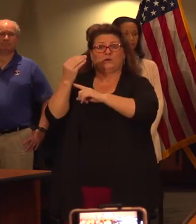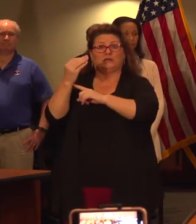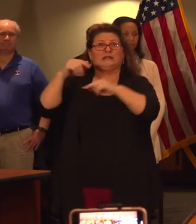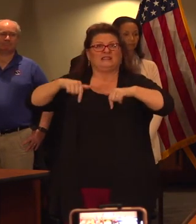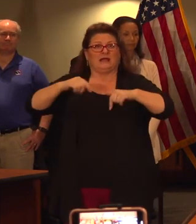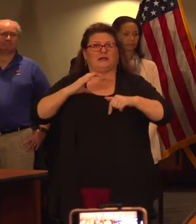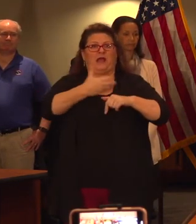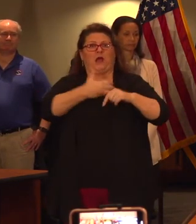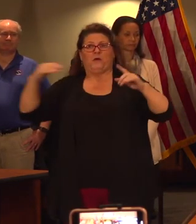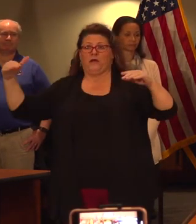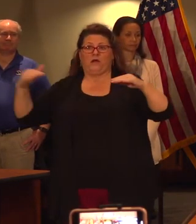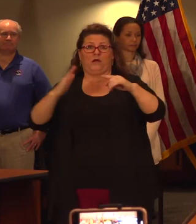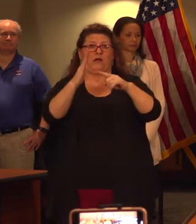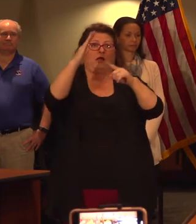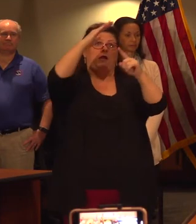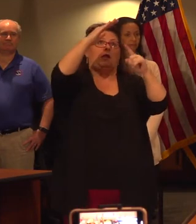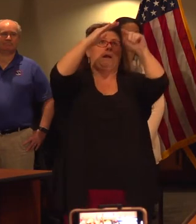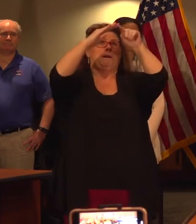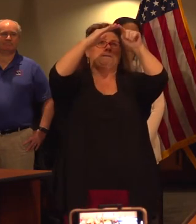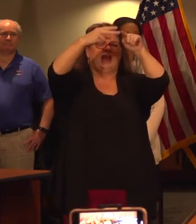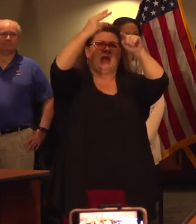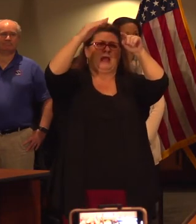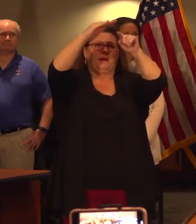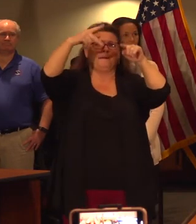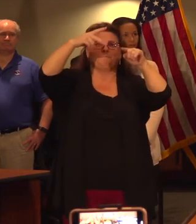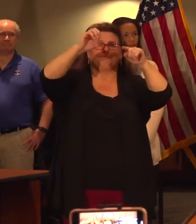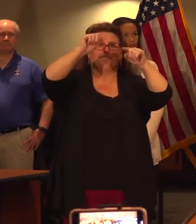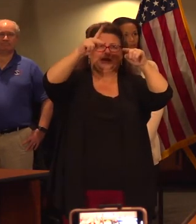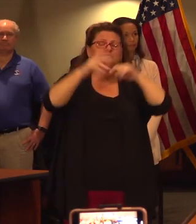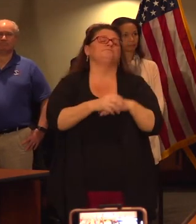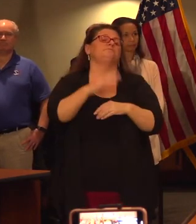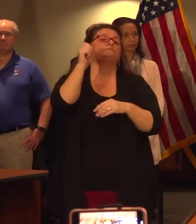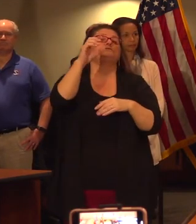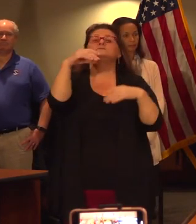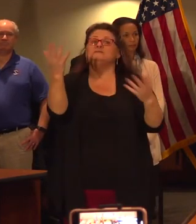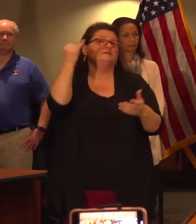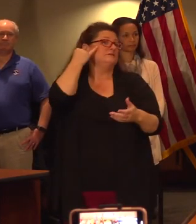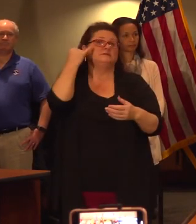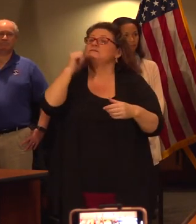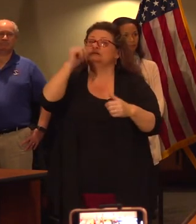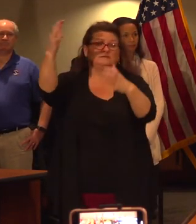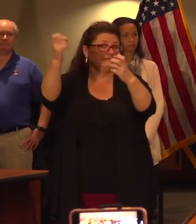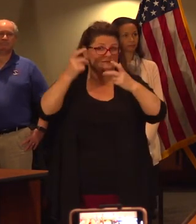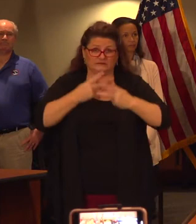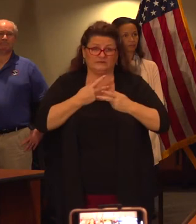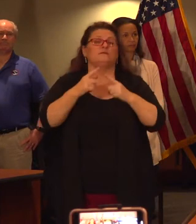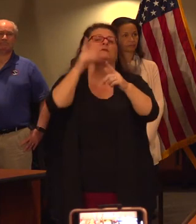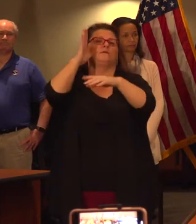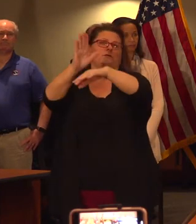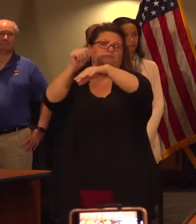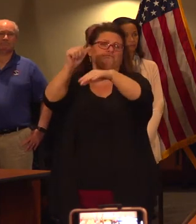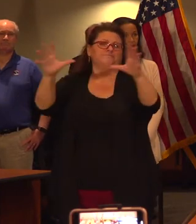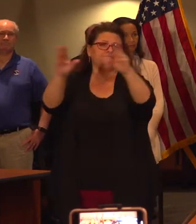I proposed to them was that they need not return, that I will call them back in June, and by June,